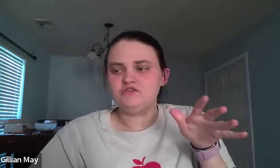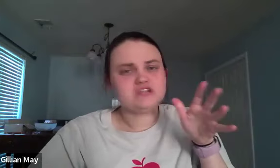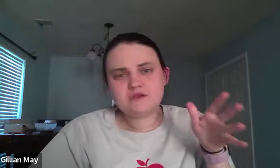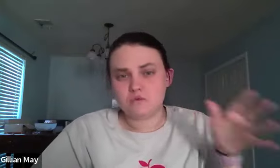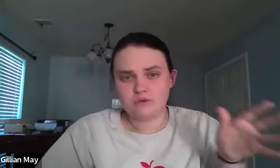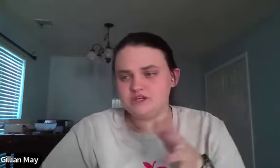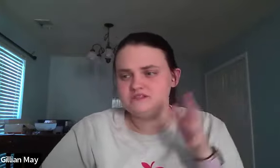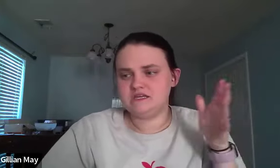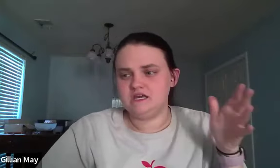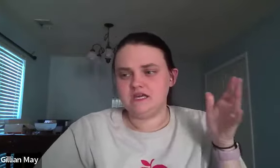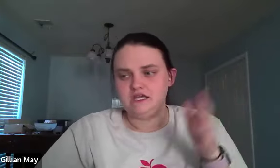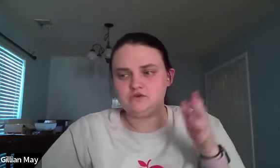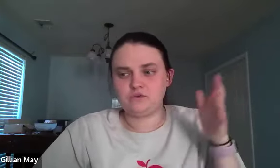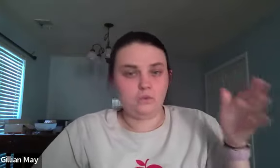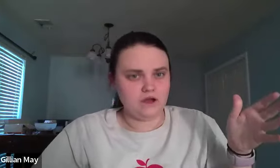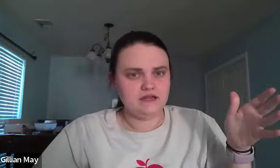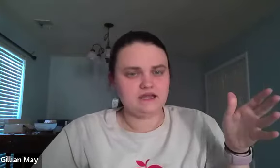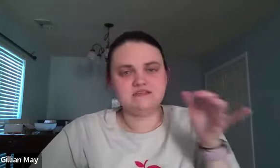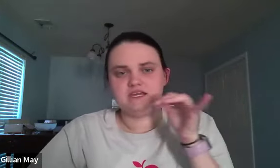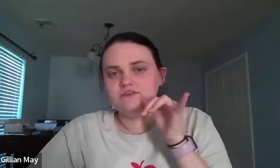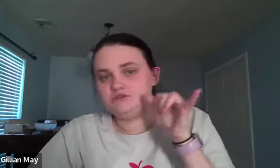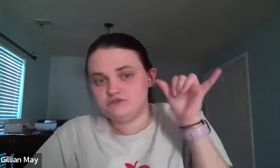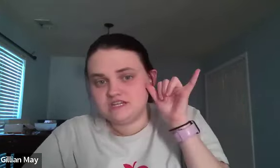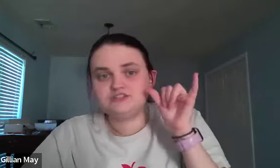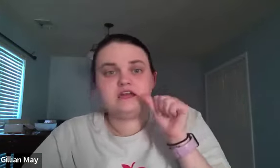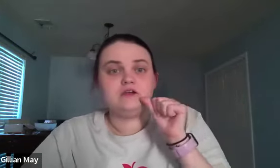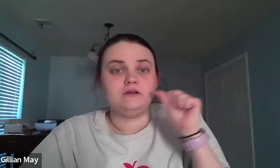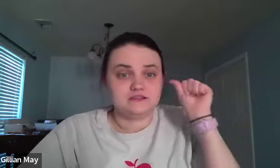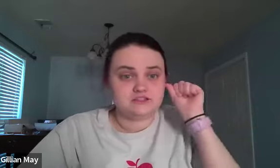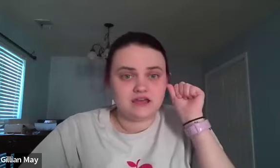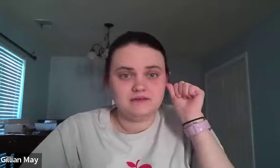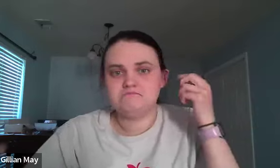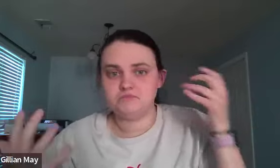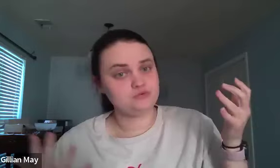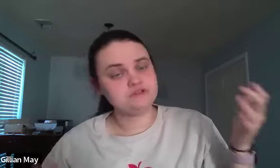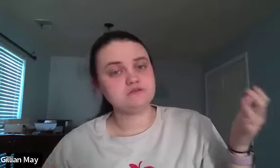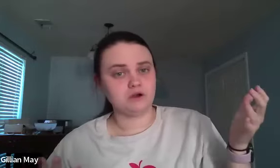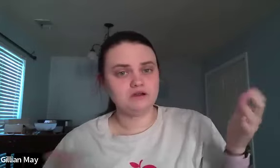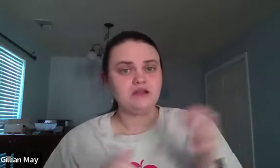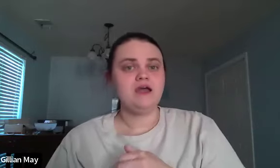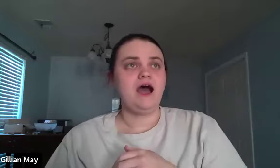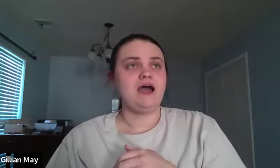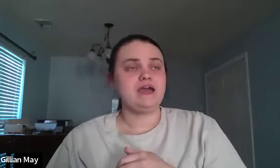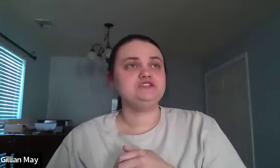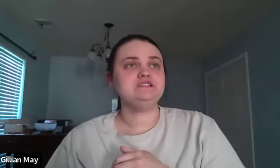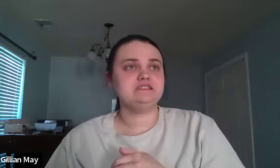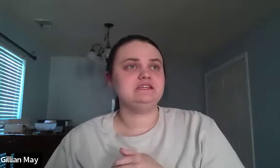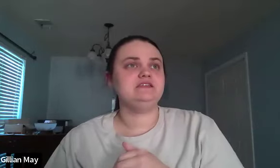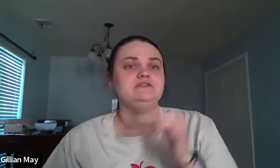There's nothing wrong with using either one, as in like if you used yesterday or yesterday, both will still work. I actually see